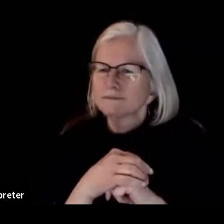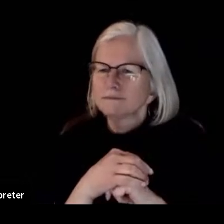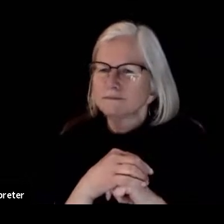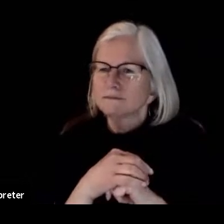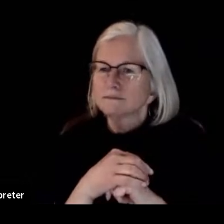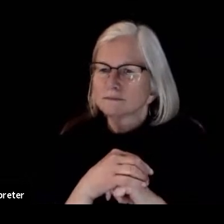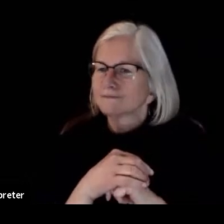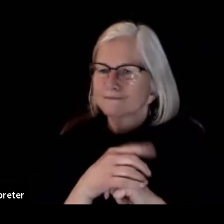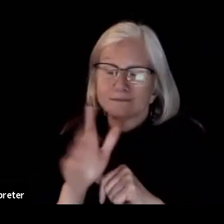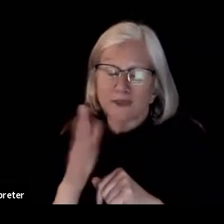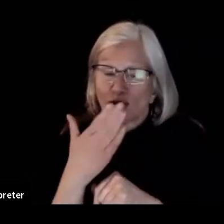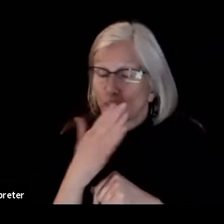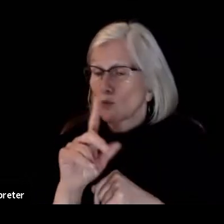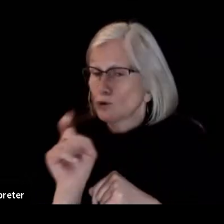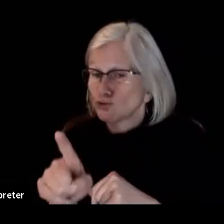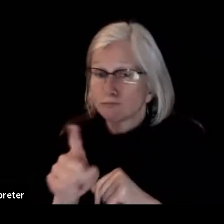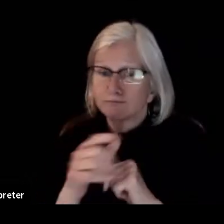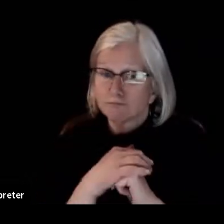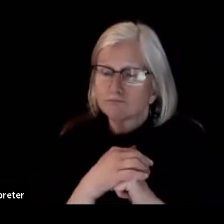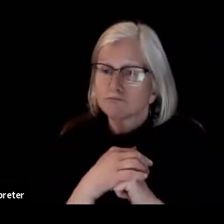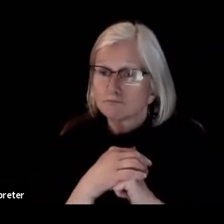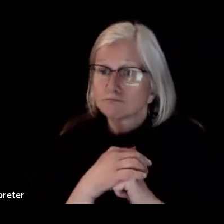We,